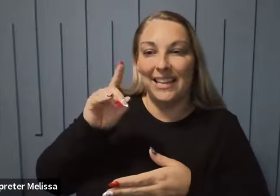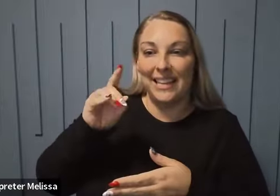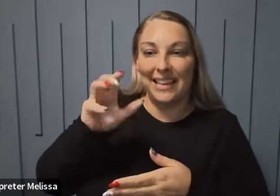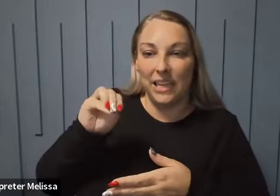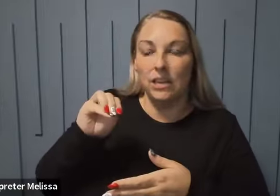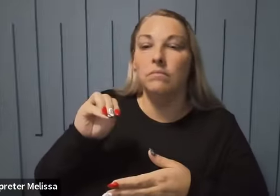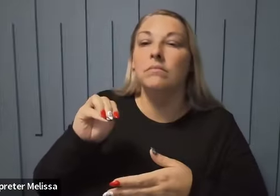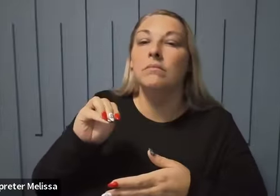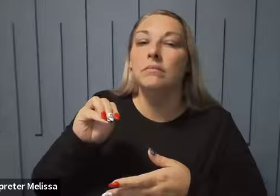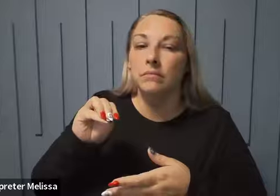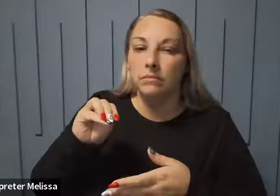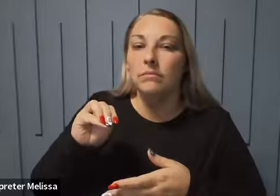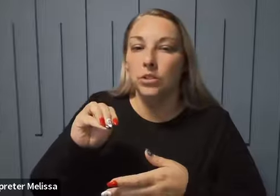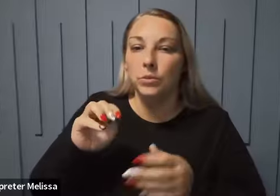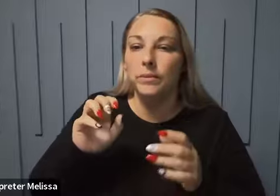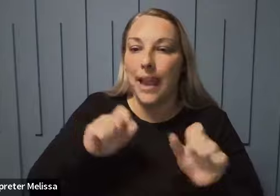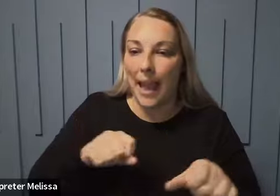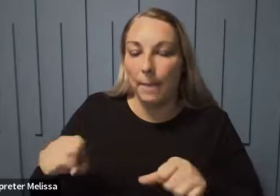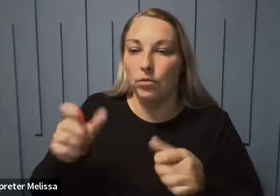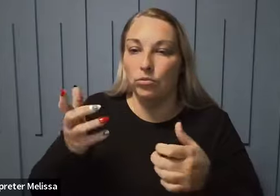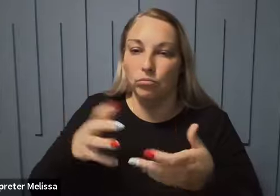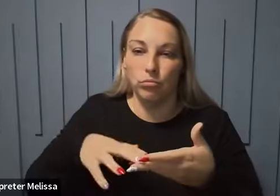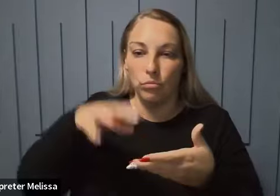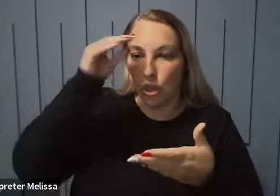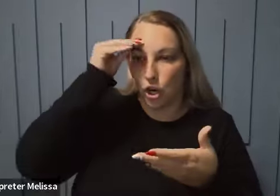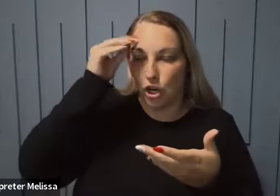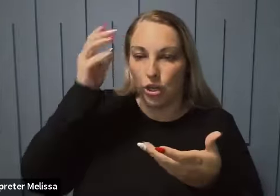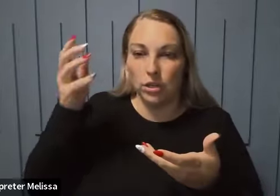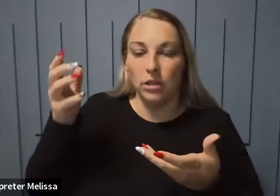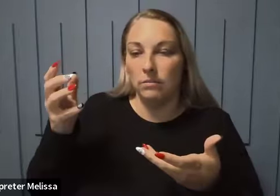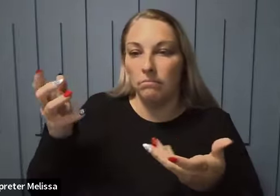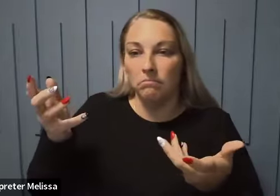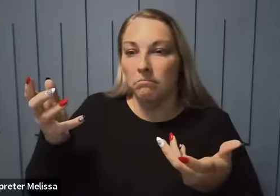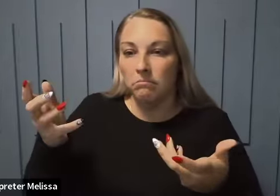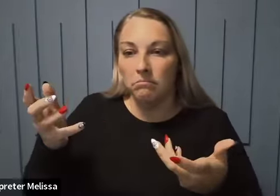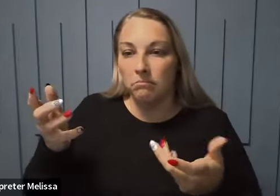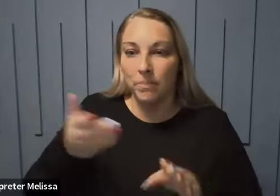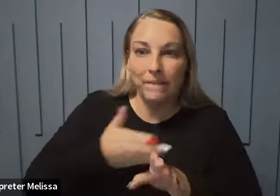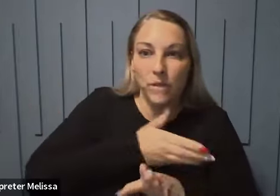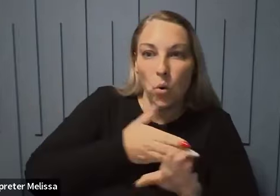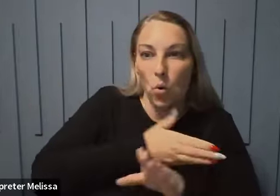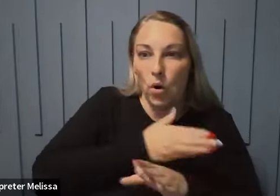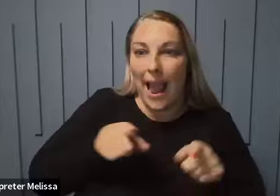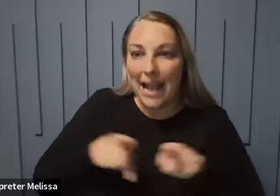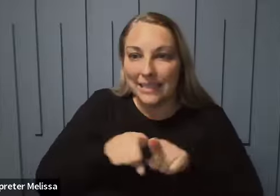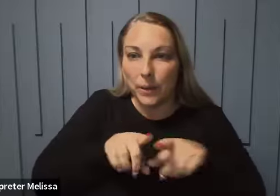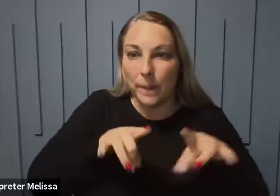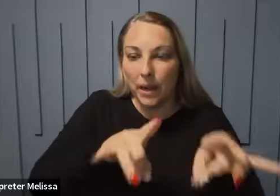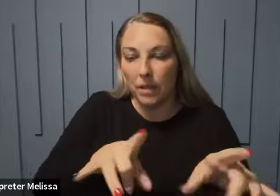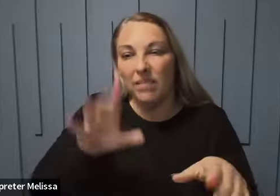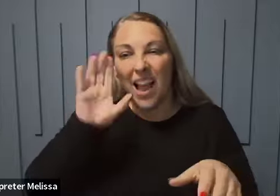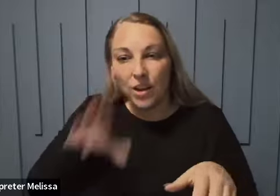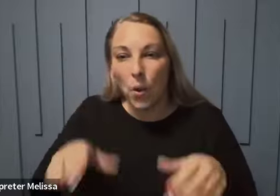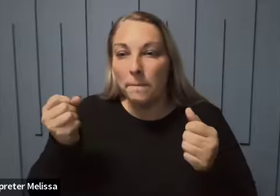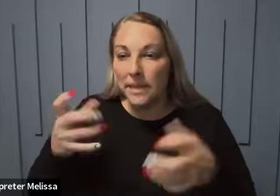idioms through the air, just like a hearing kid would. Like I know we all say to little kids like, oh my gosh, it's raining cats and dogs out